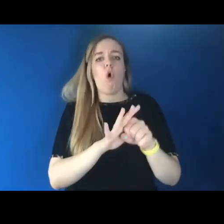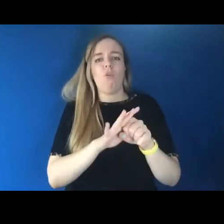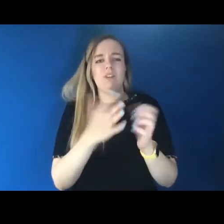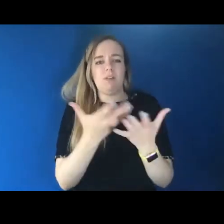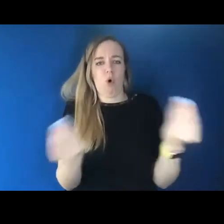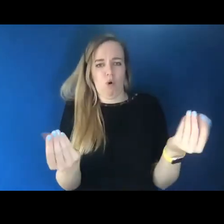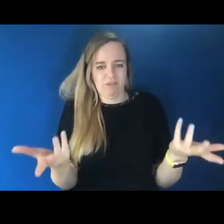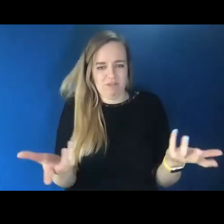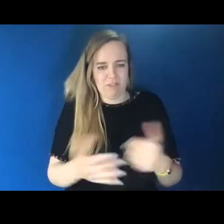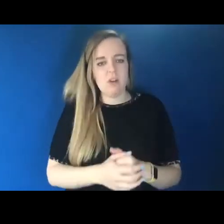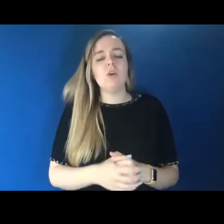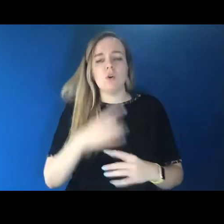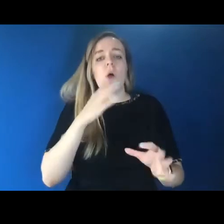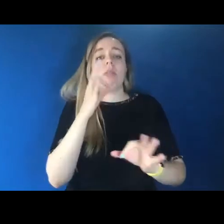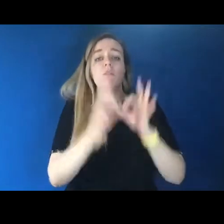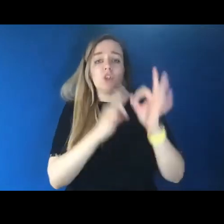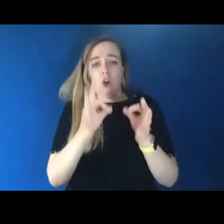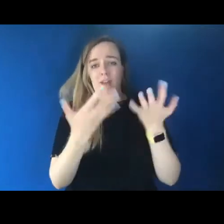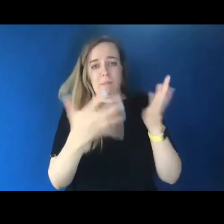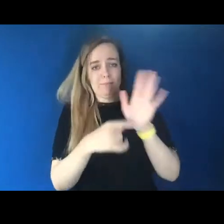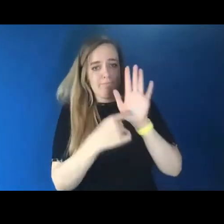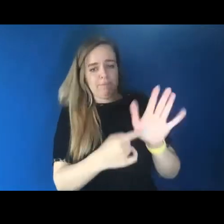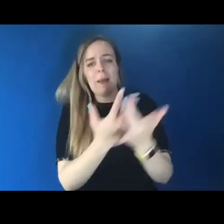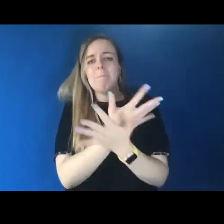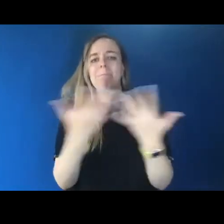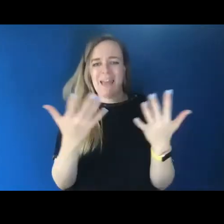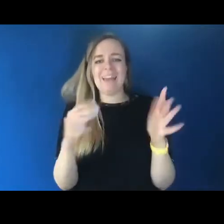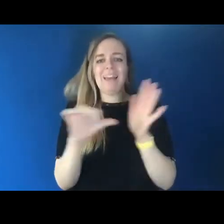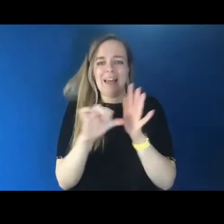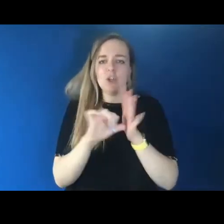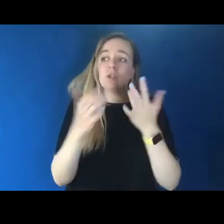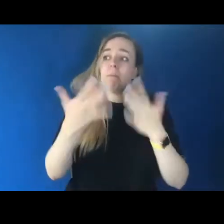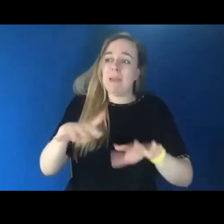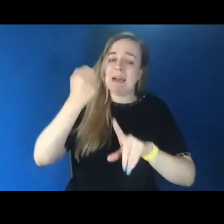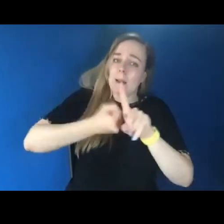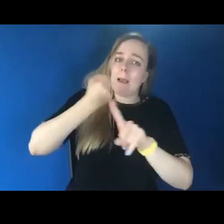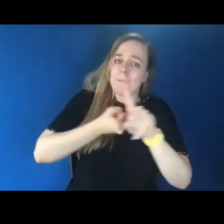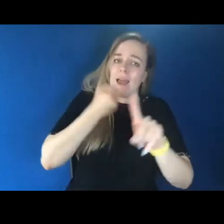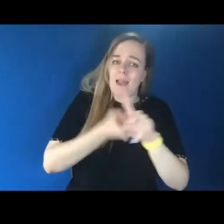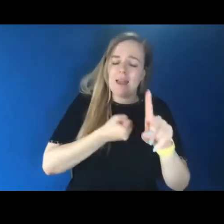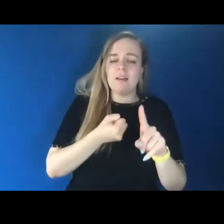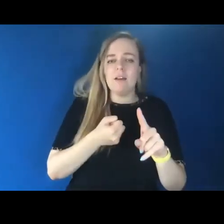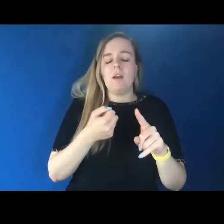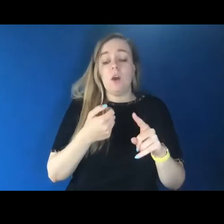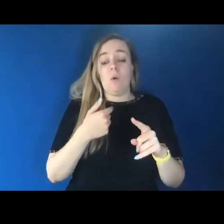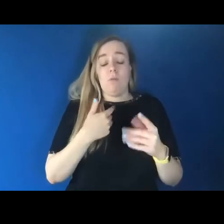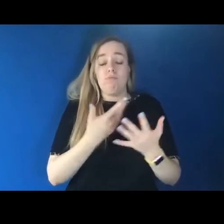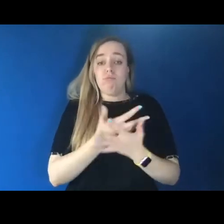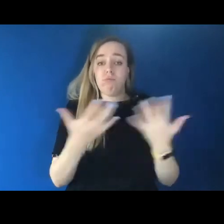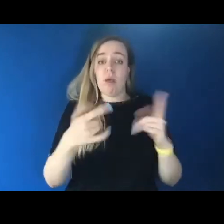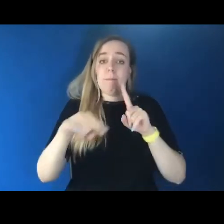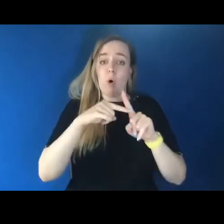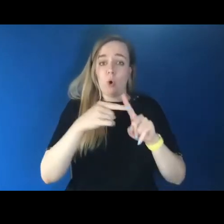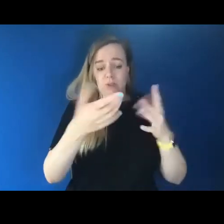more. So the survey identified a number of issues that we campaigned around and received positive results